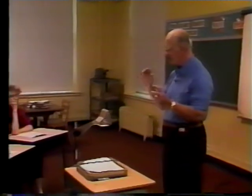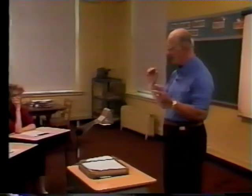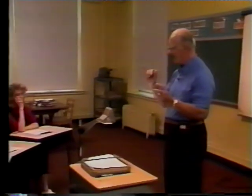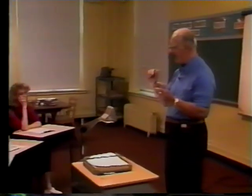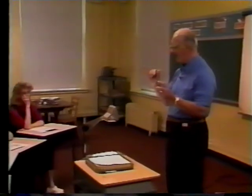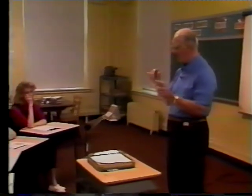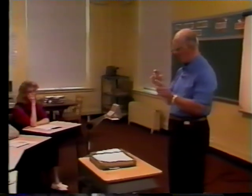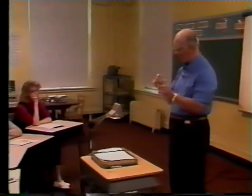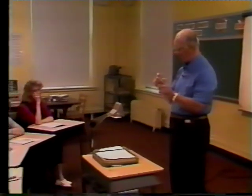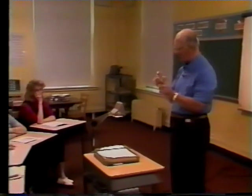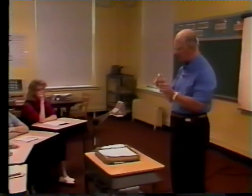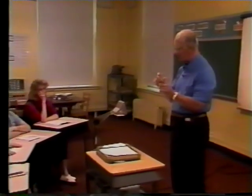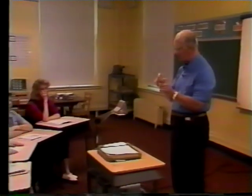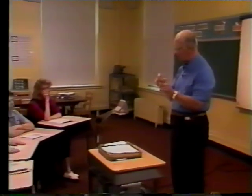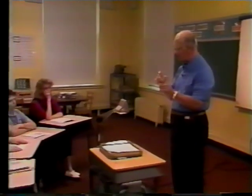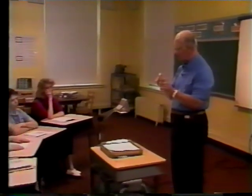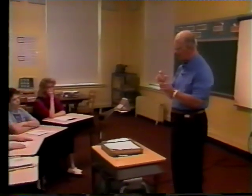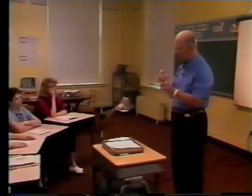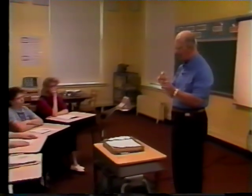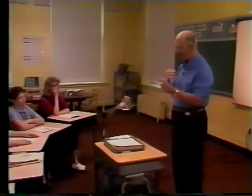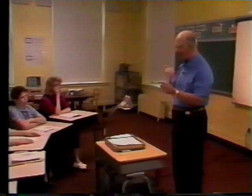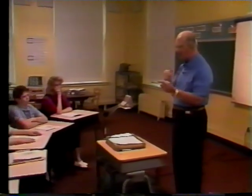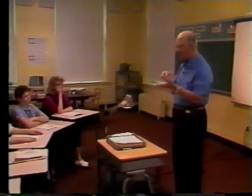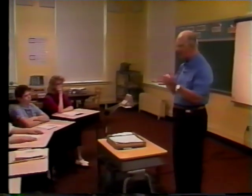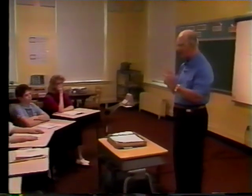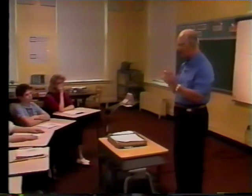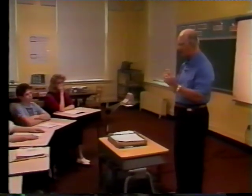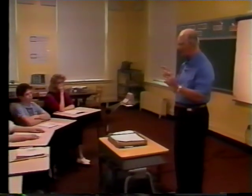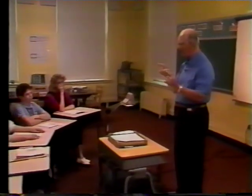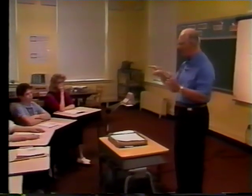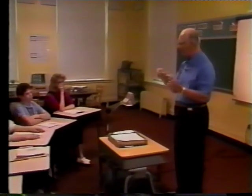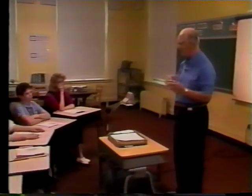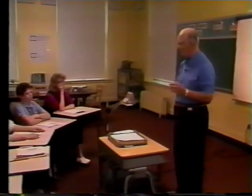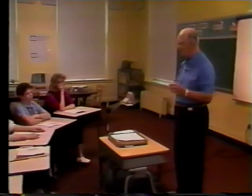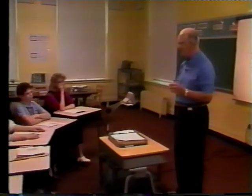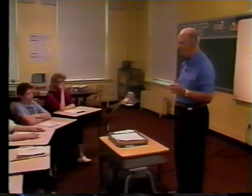Does that word have any meaning to you?